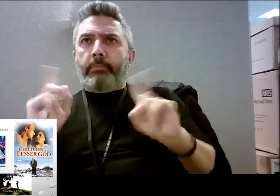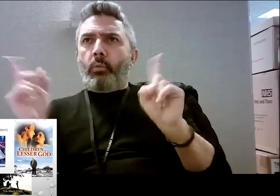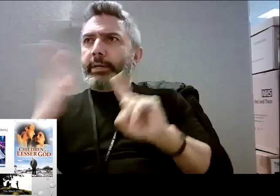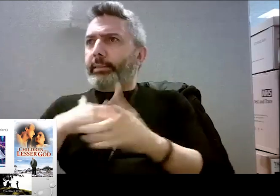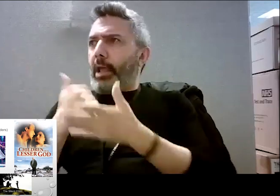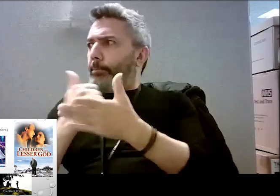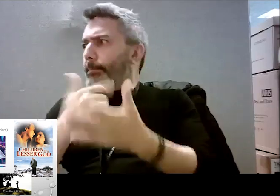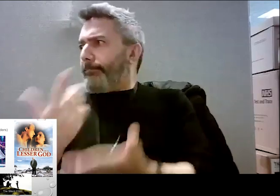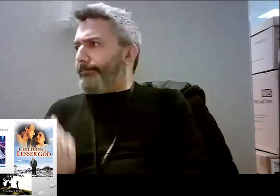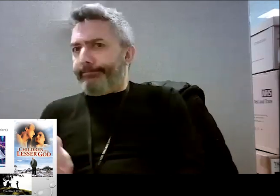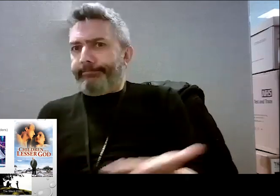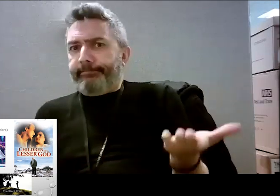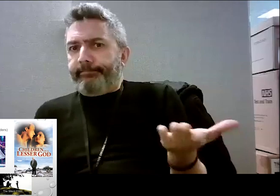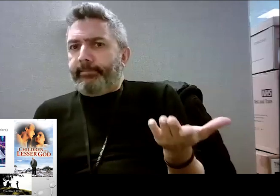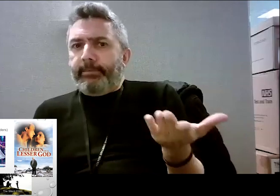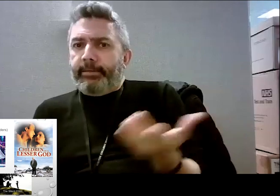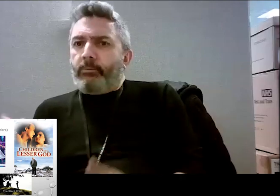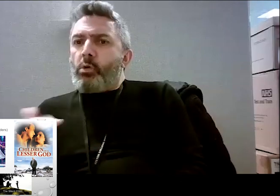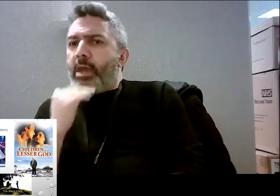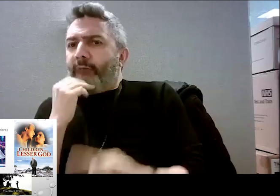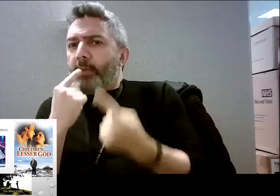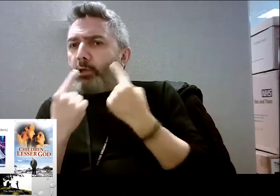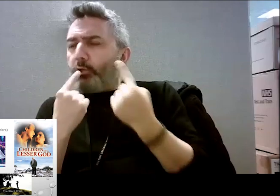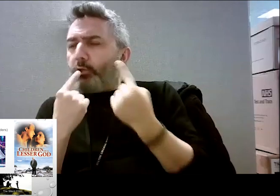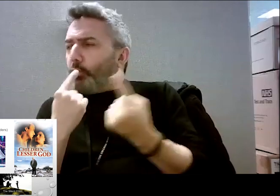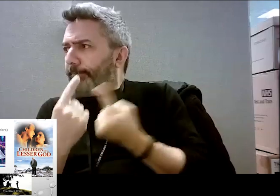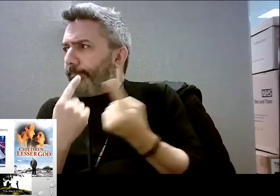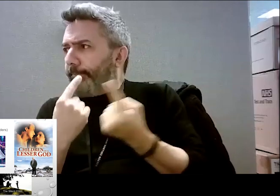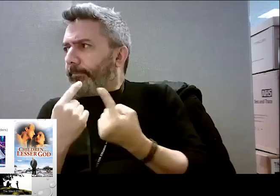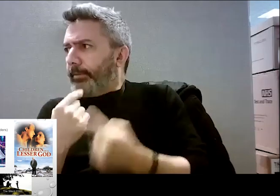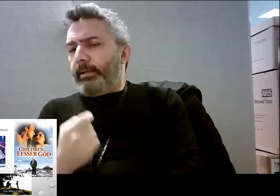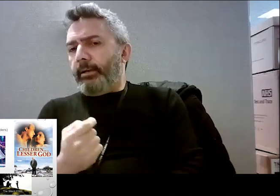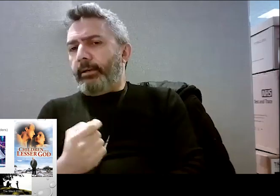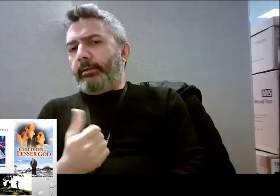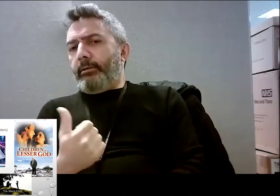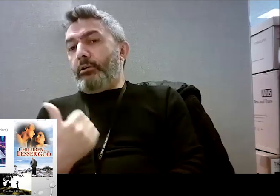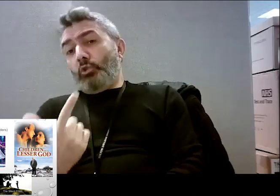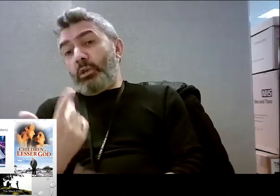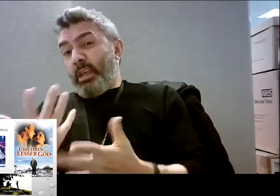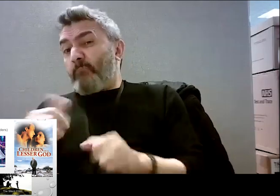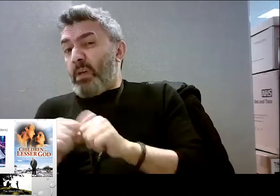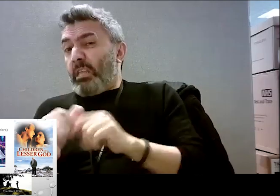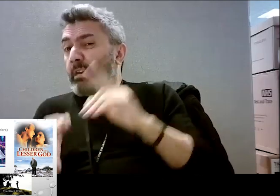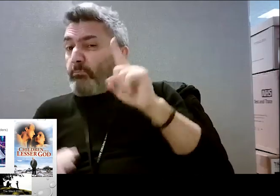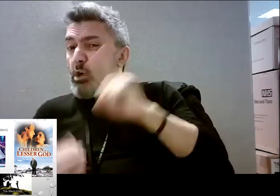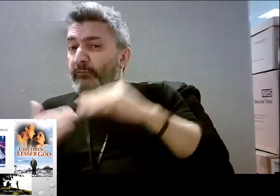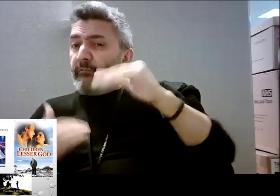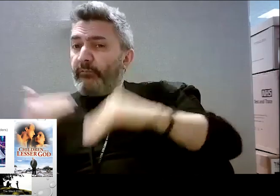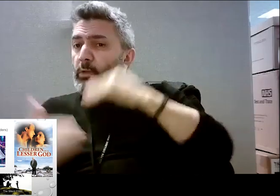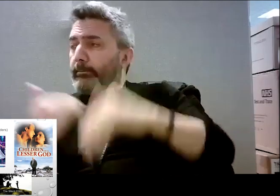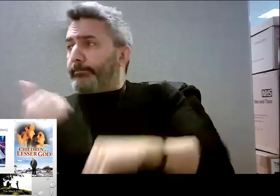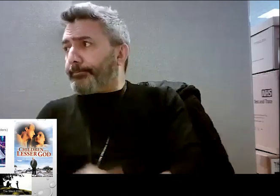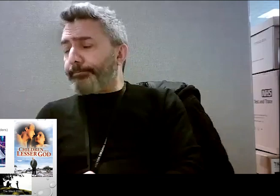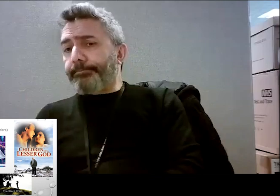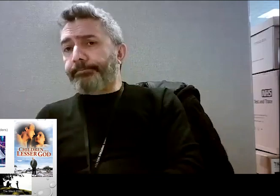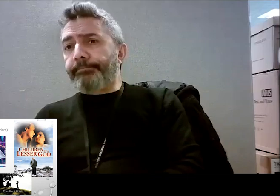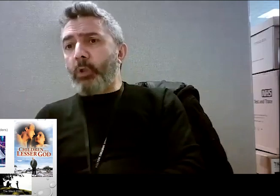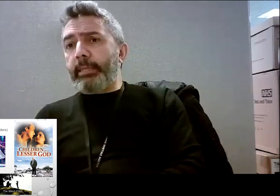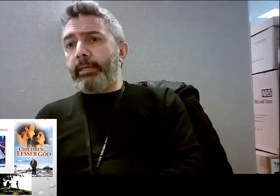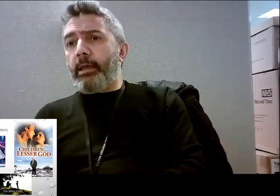I think it's a bit of a shock. There's not a lot of help and information available. I think it's improved now, but